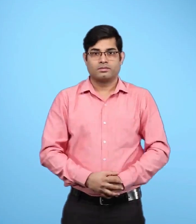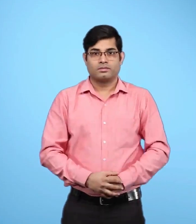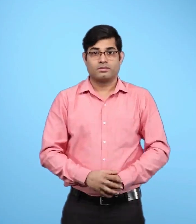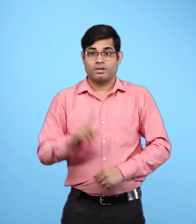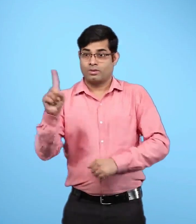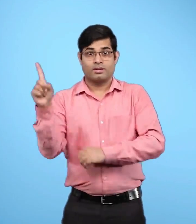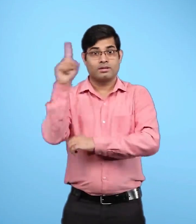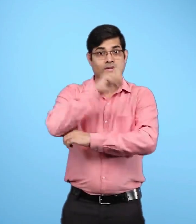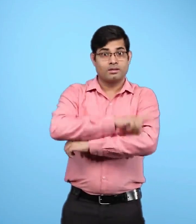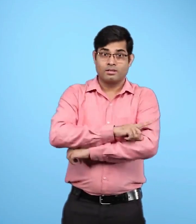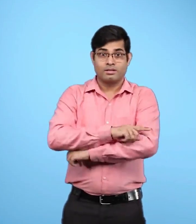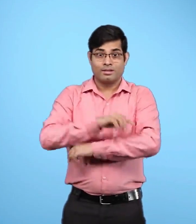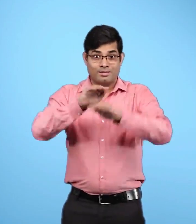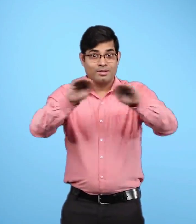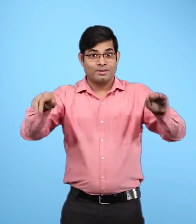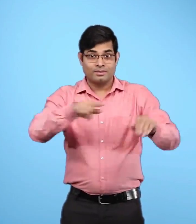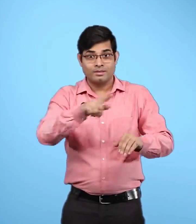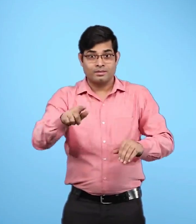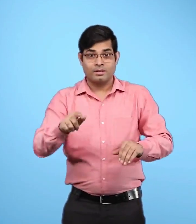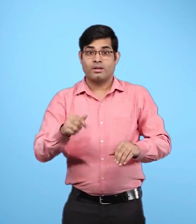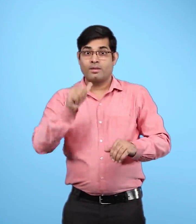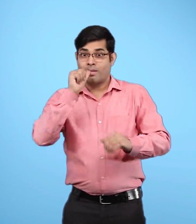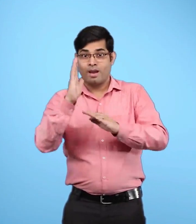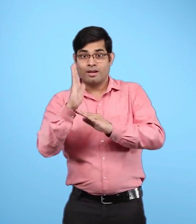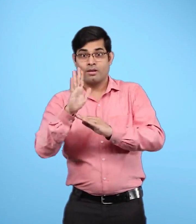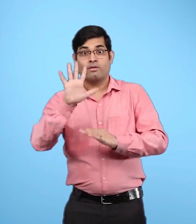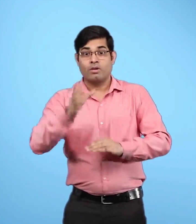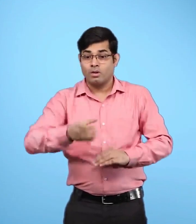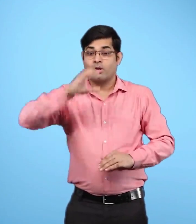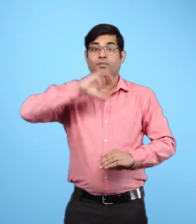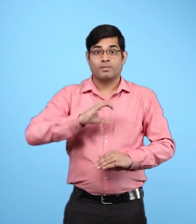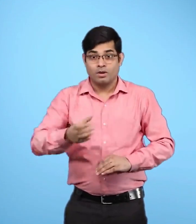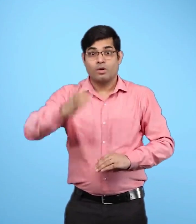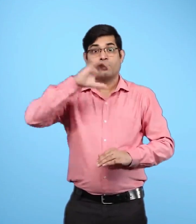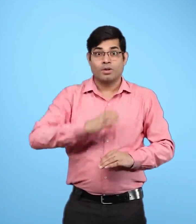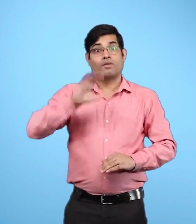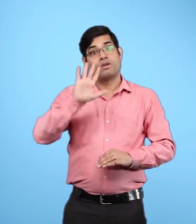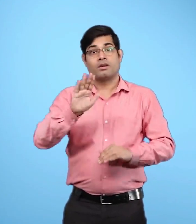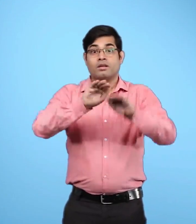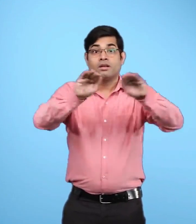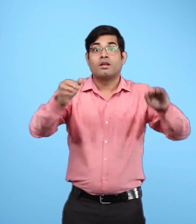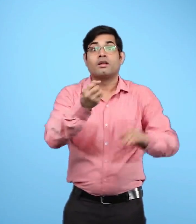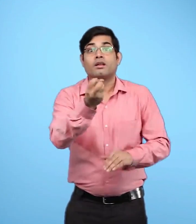and column 2 has space for writing number of children who drink 5 glasses of water in a